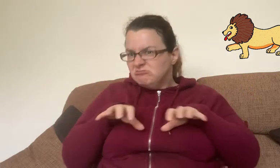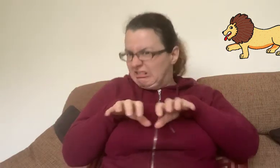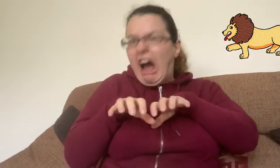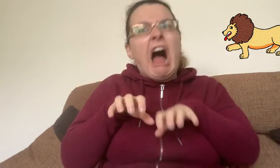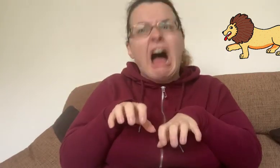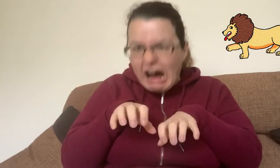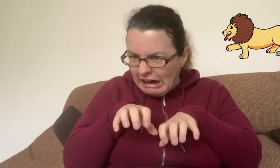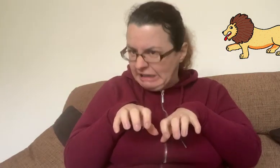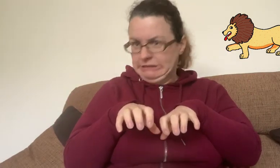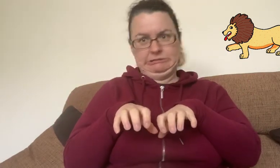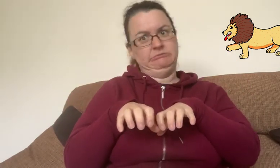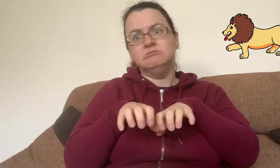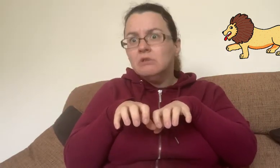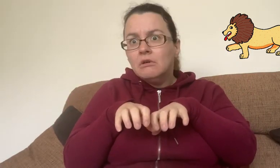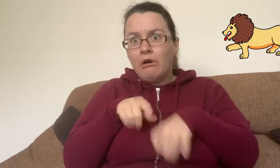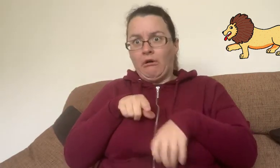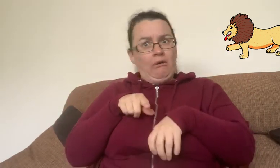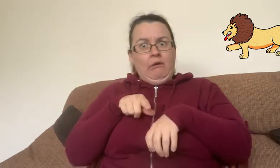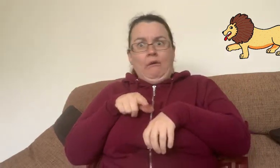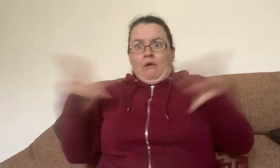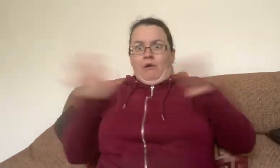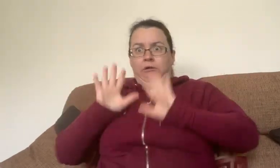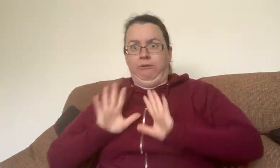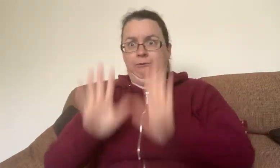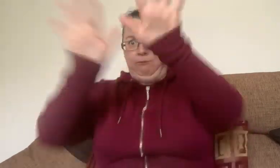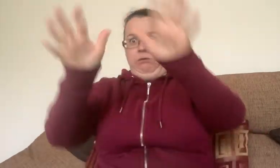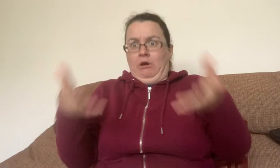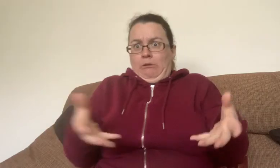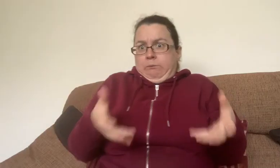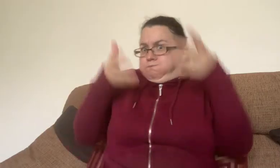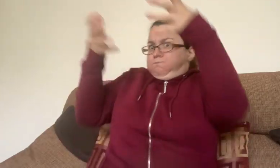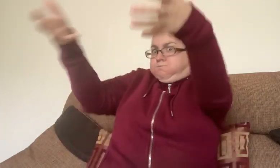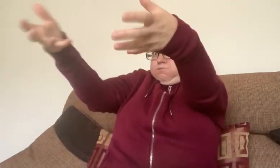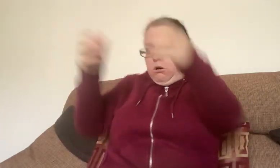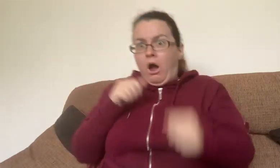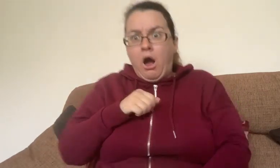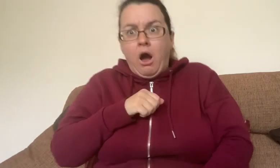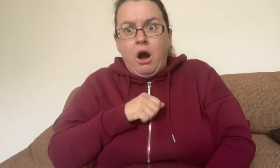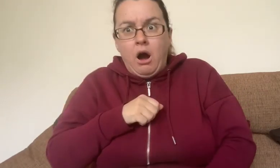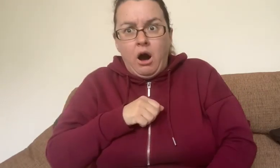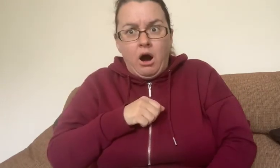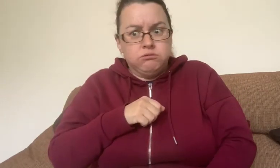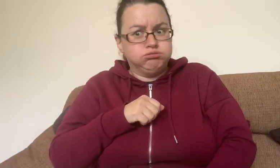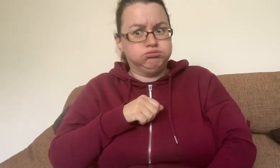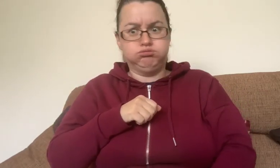He was too fierce. I sent him back.